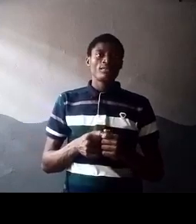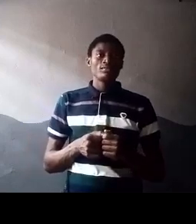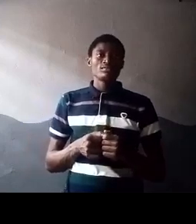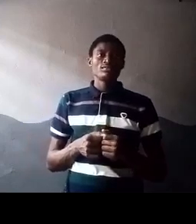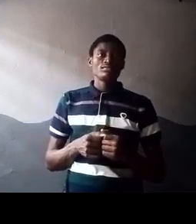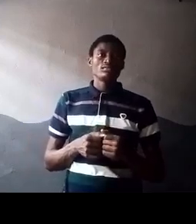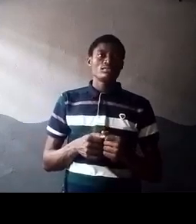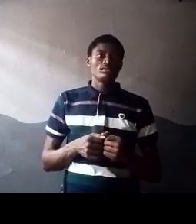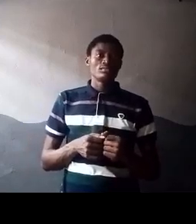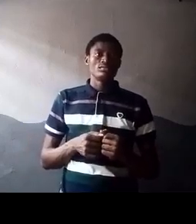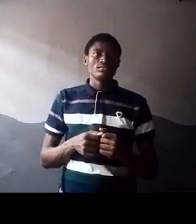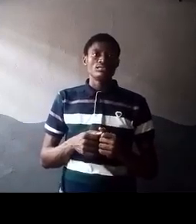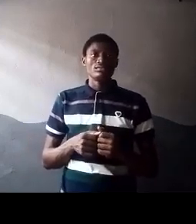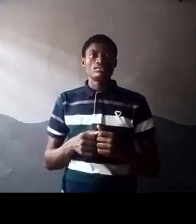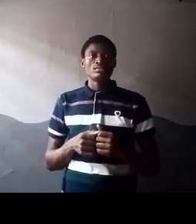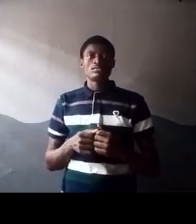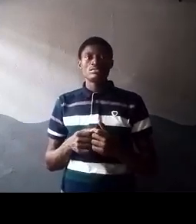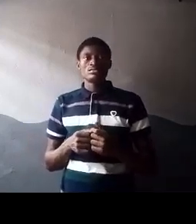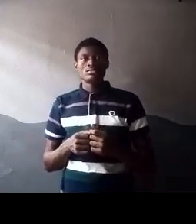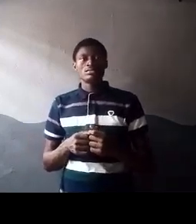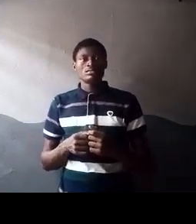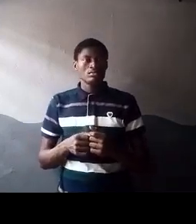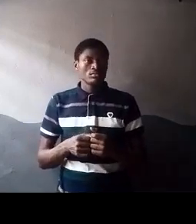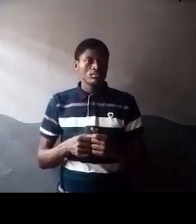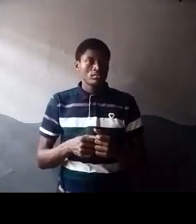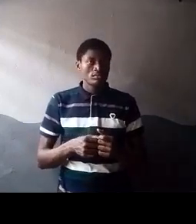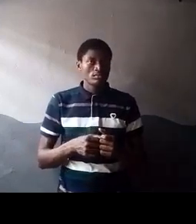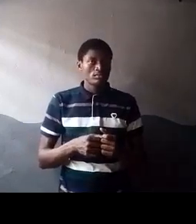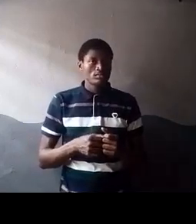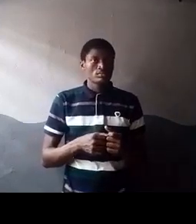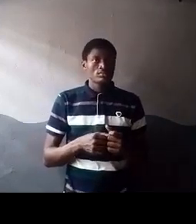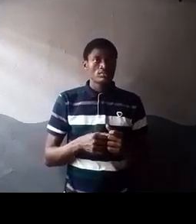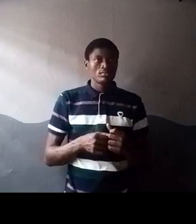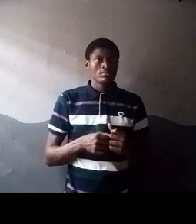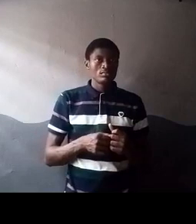some form of hearing impairment. Thank you.